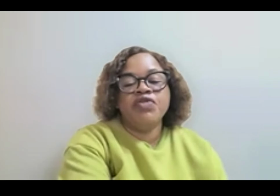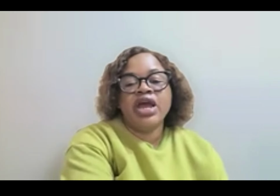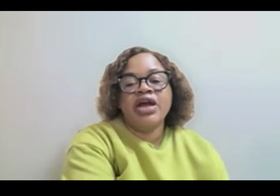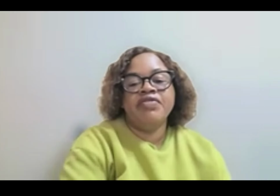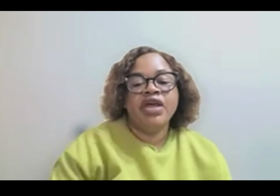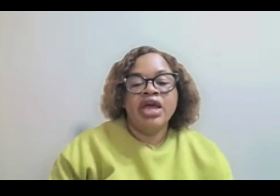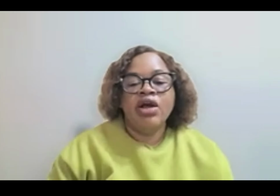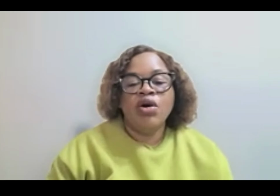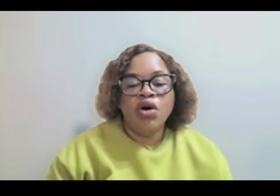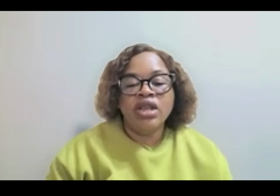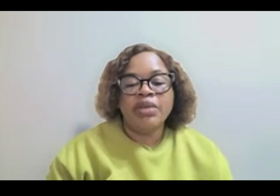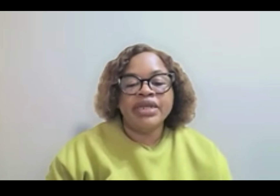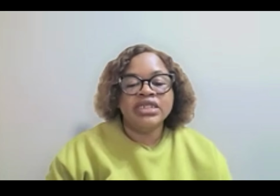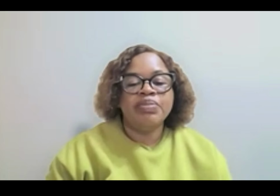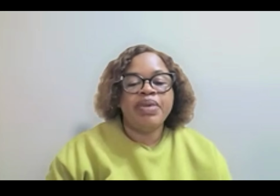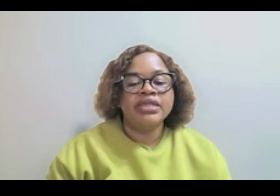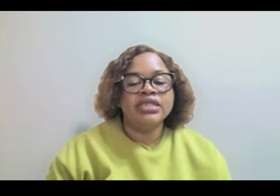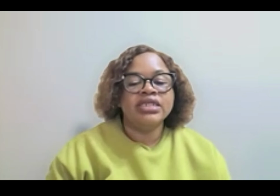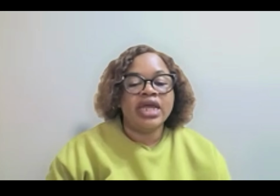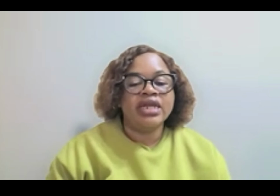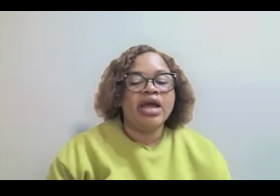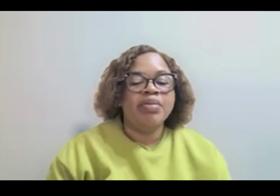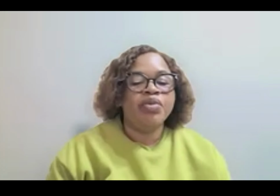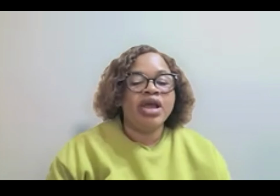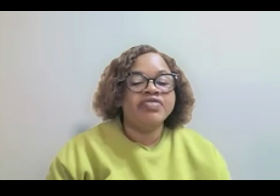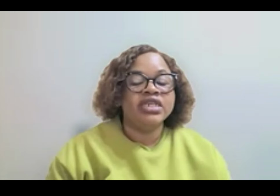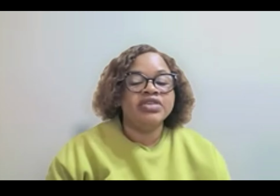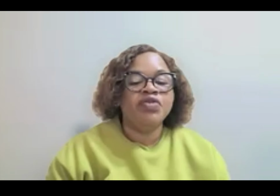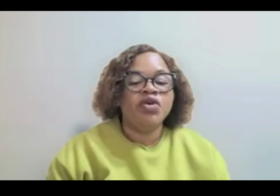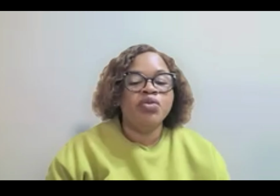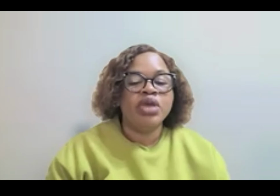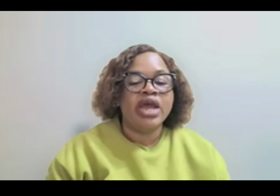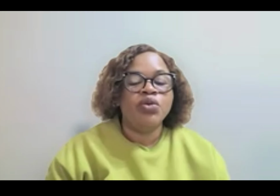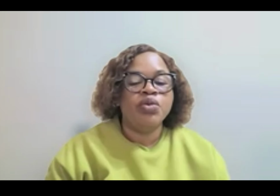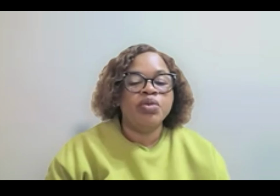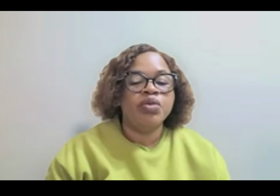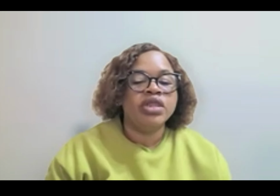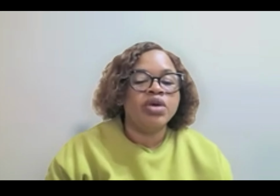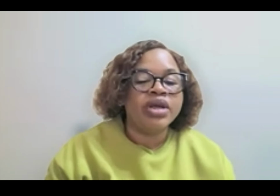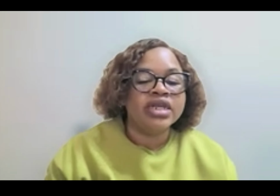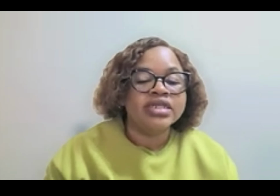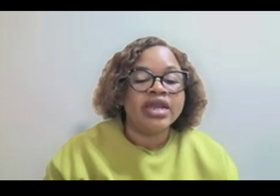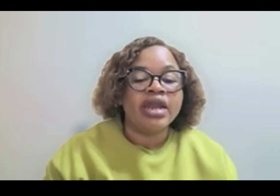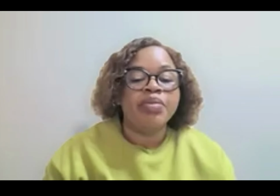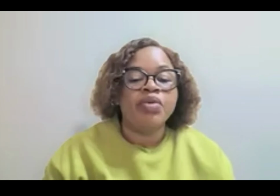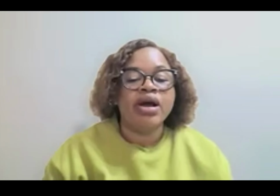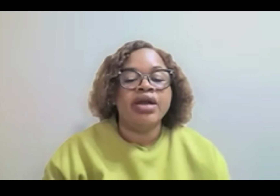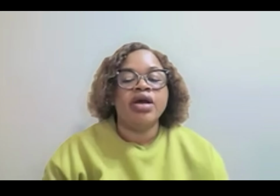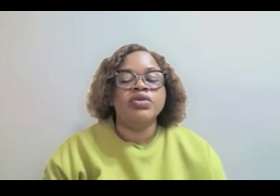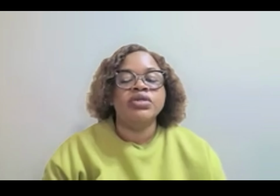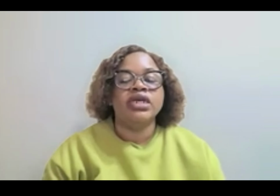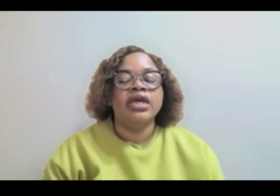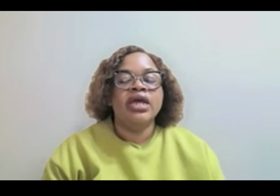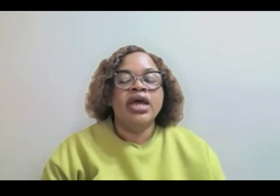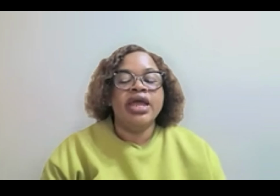have all the participants signed up, we have 64. The ones that signed up were around 80